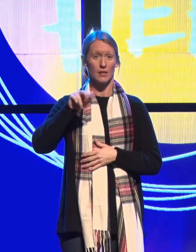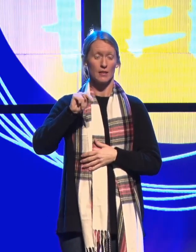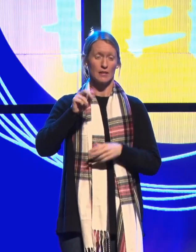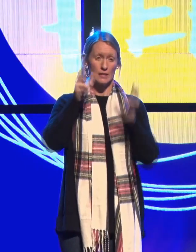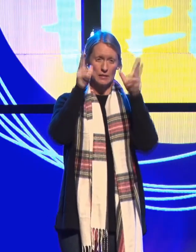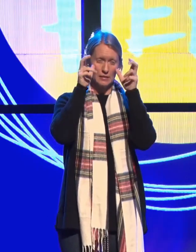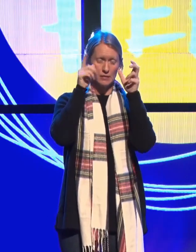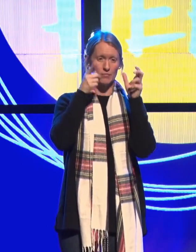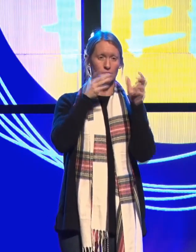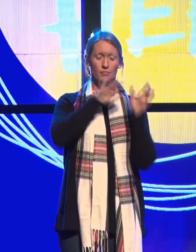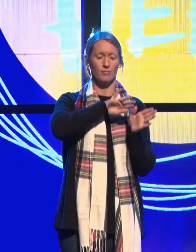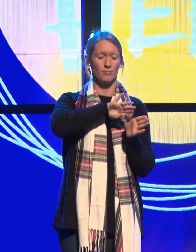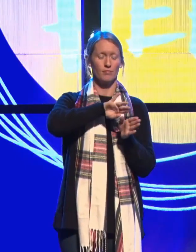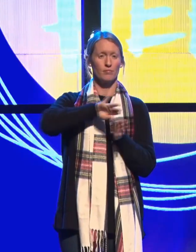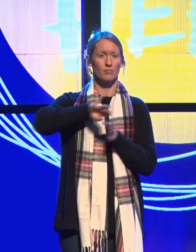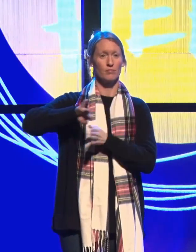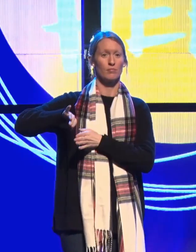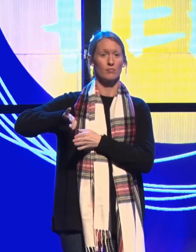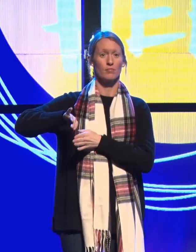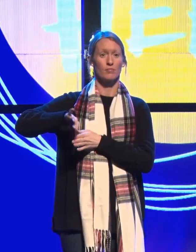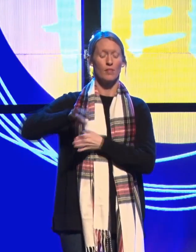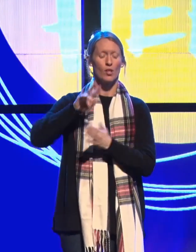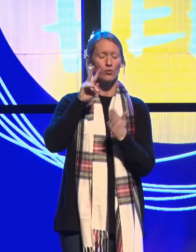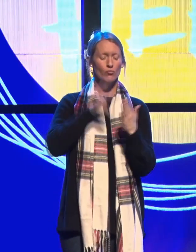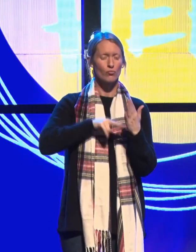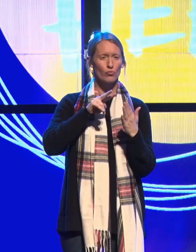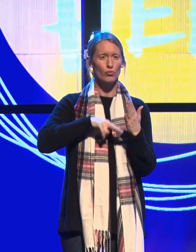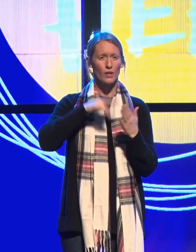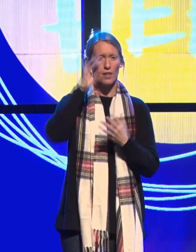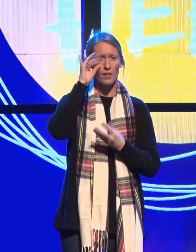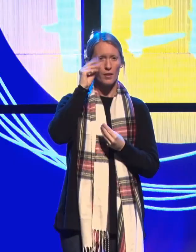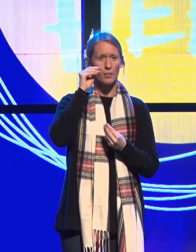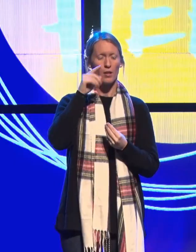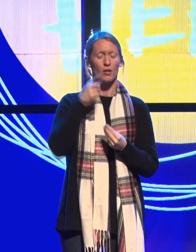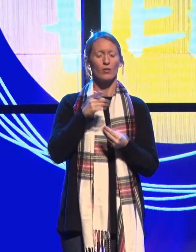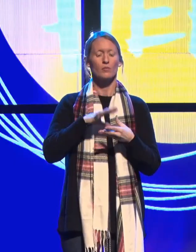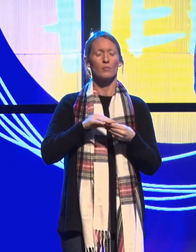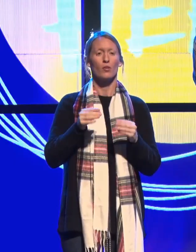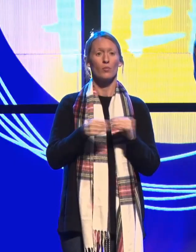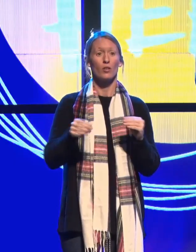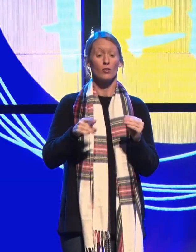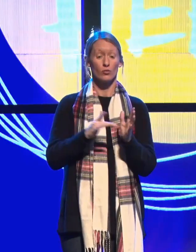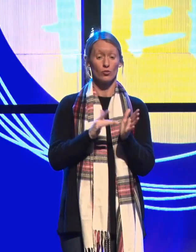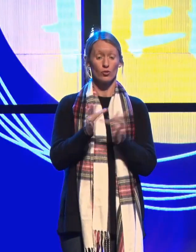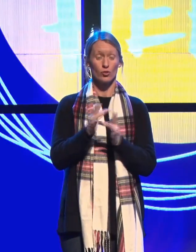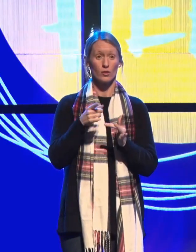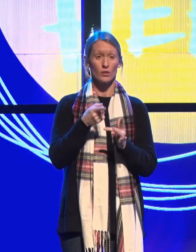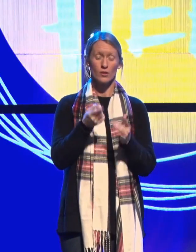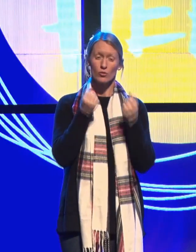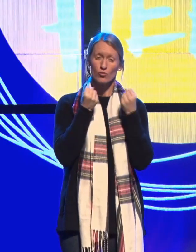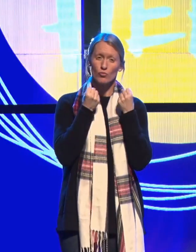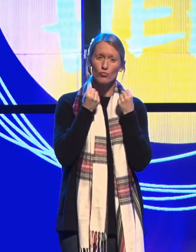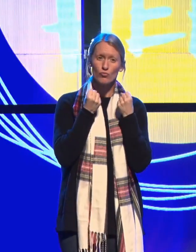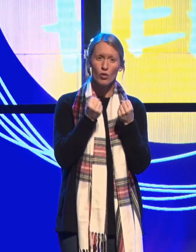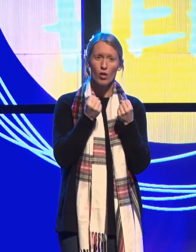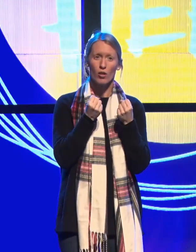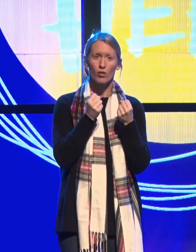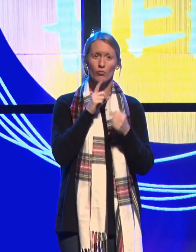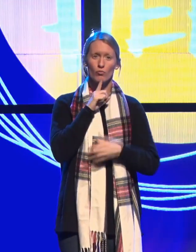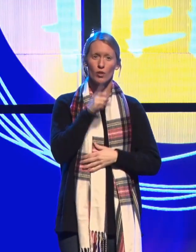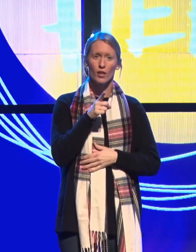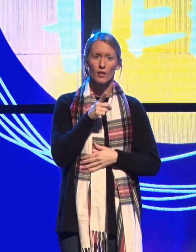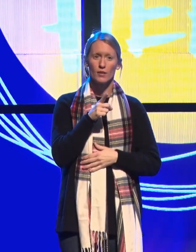right? And as we read this, let's think about it as a parable. Okay, Jesus is saying there is a strong reality. There is something